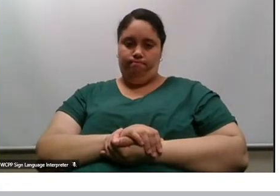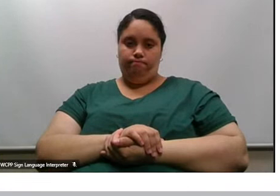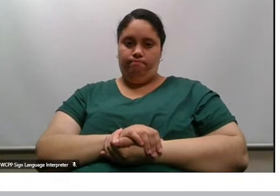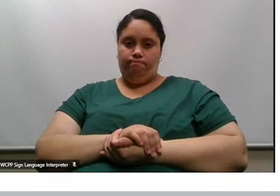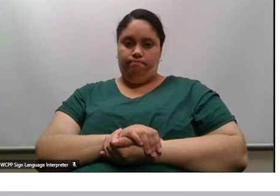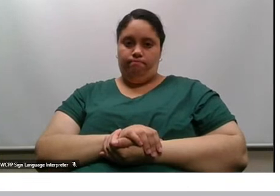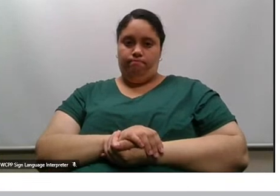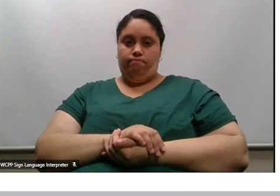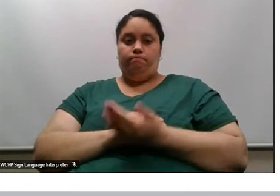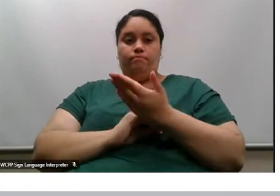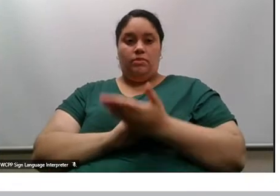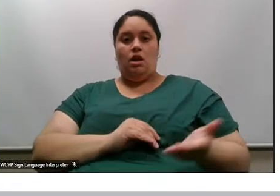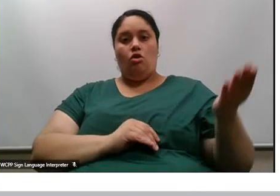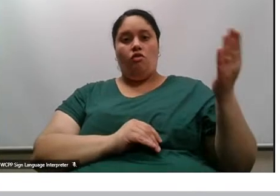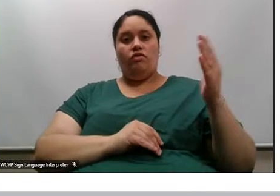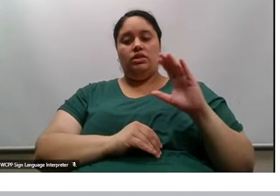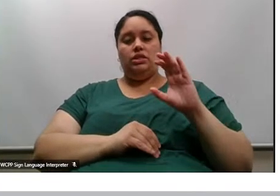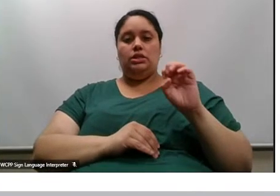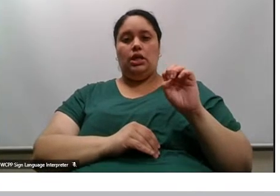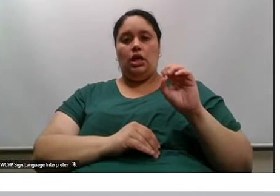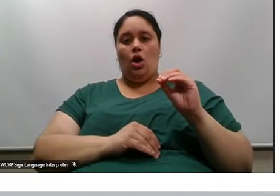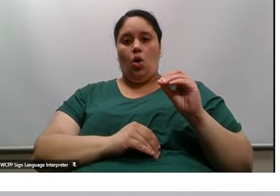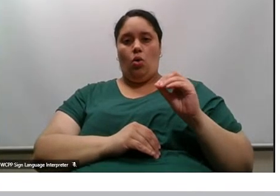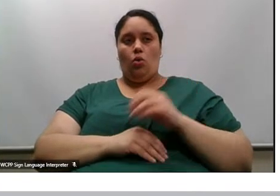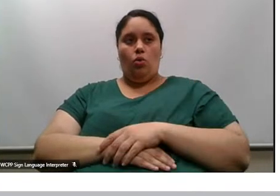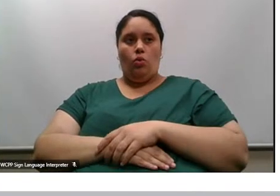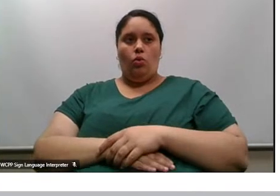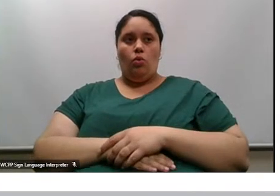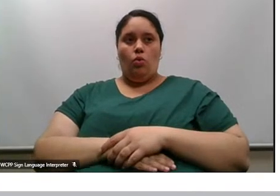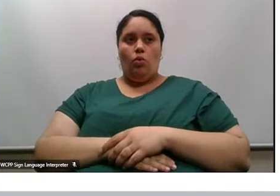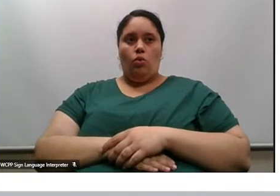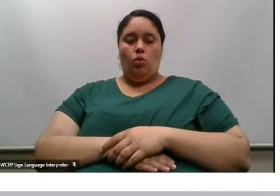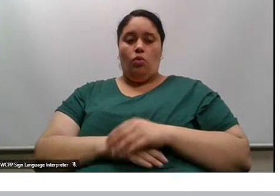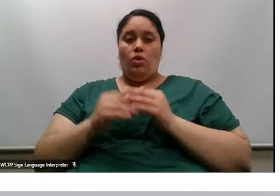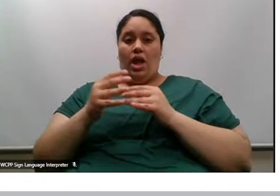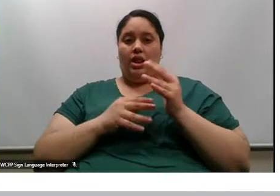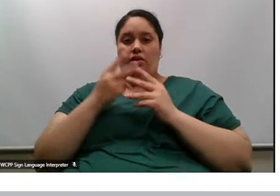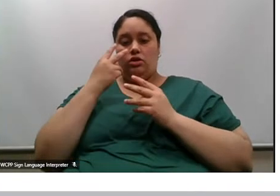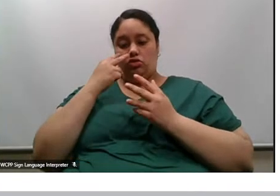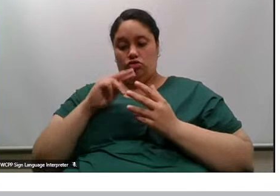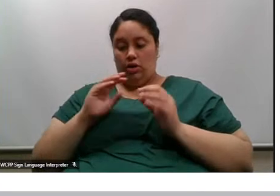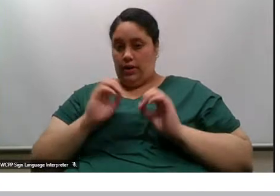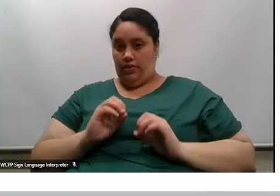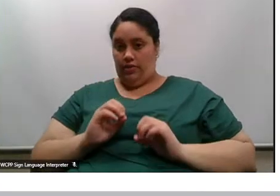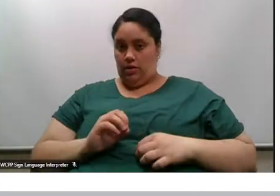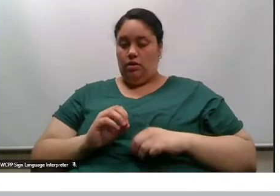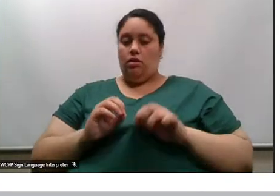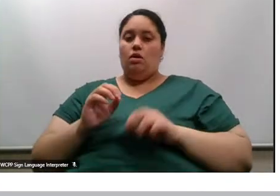to the CEO. I'm just checking if I have anything else here. Okay,